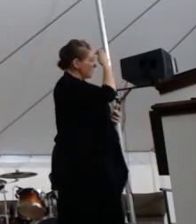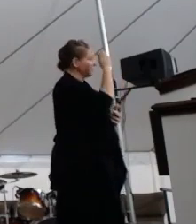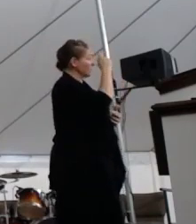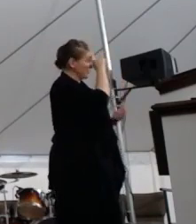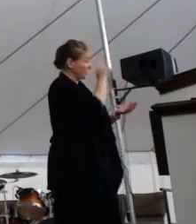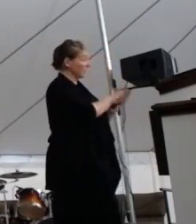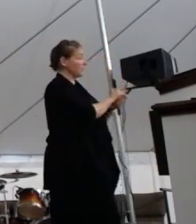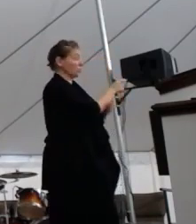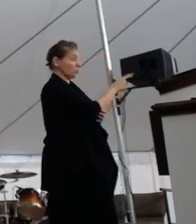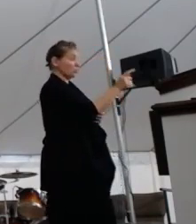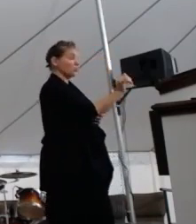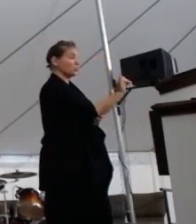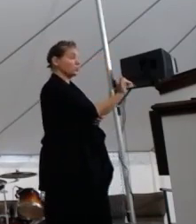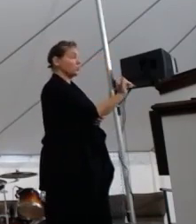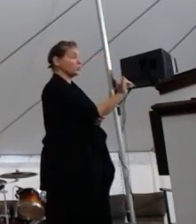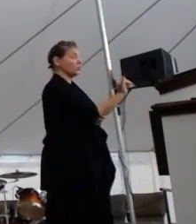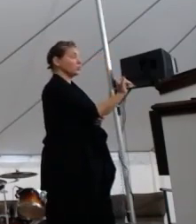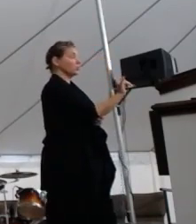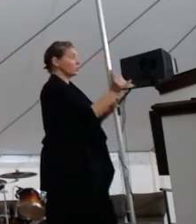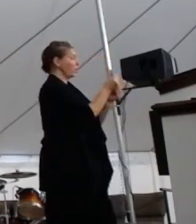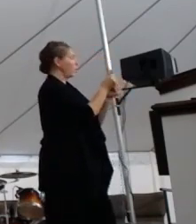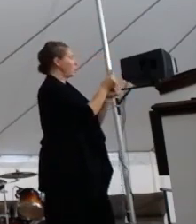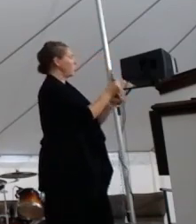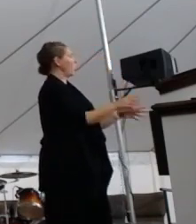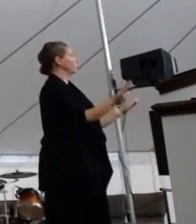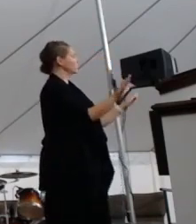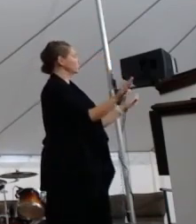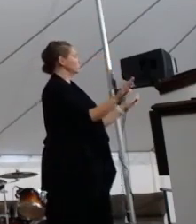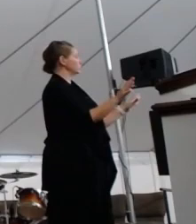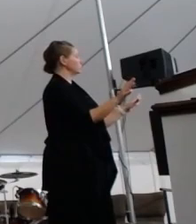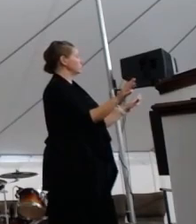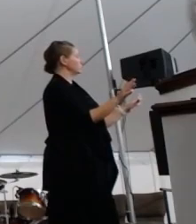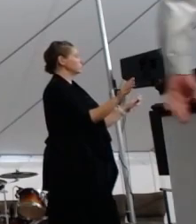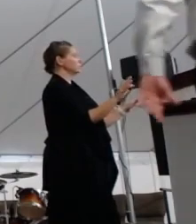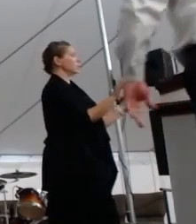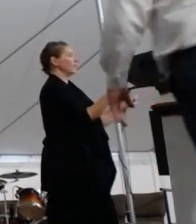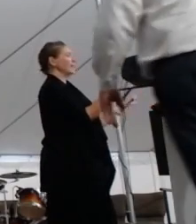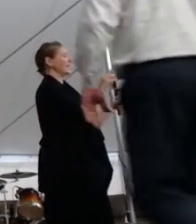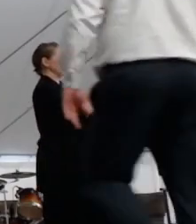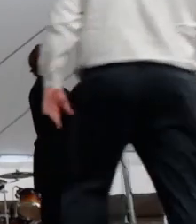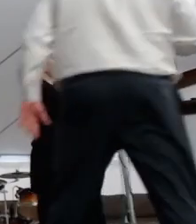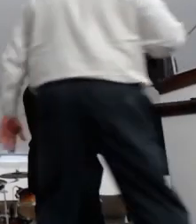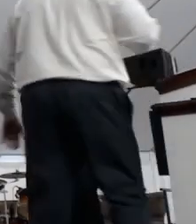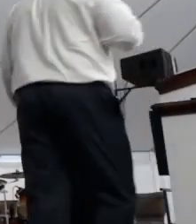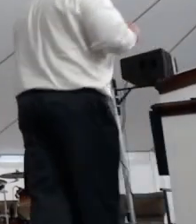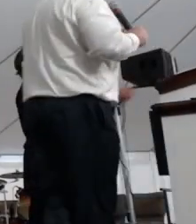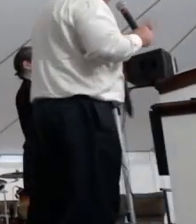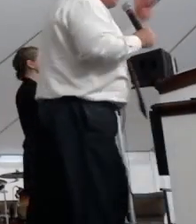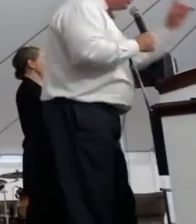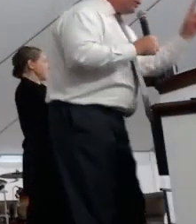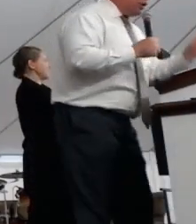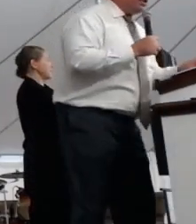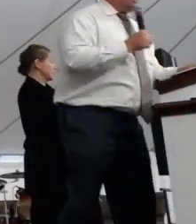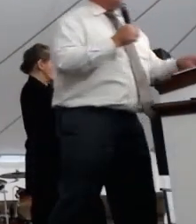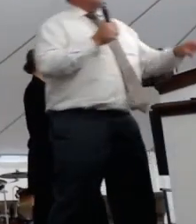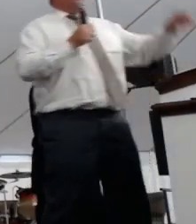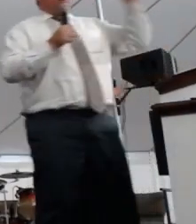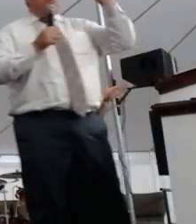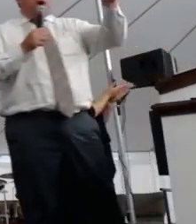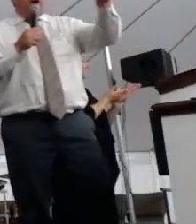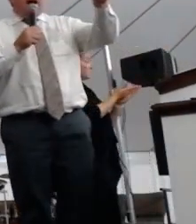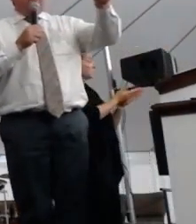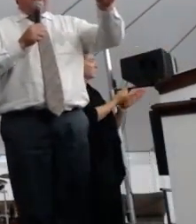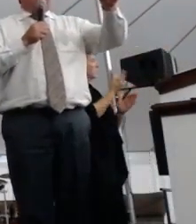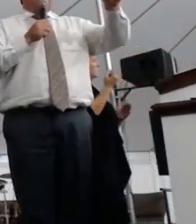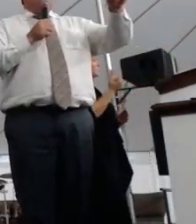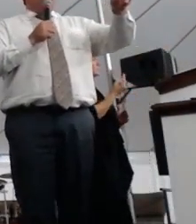you too have been lost in the jungle of life. I believe that every single one of us, if we're honest with ourselves,